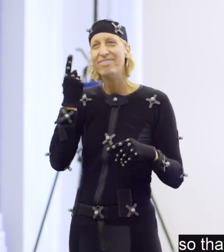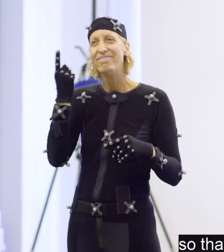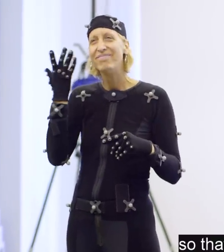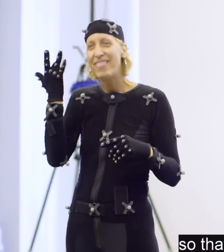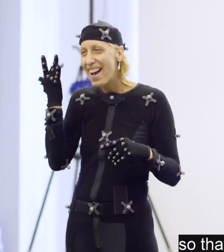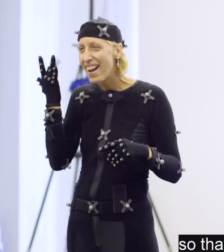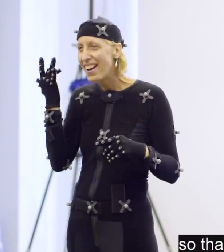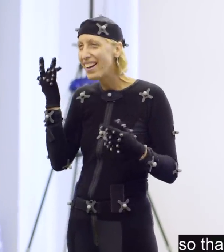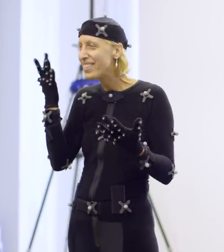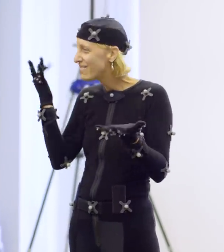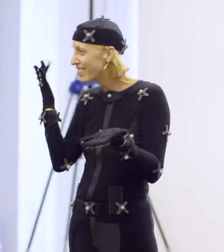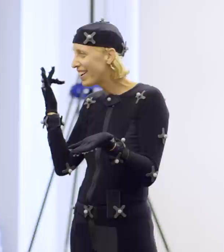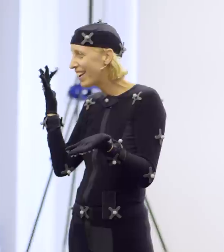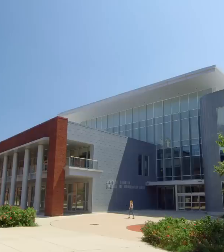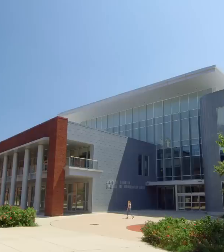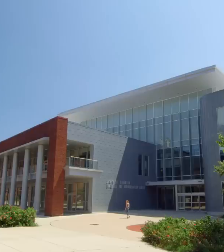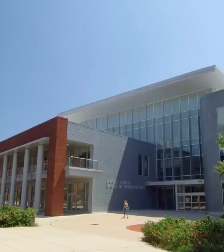art. So that's what we're doing right here.